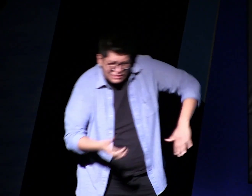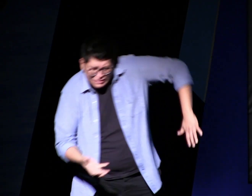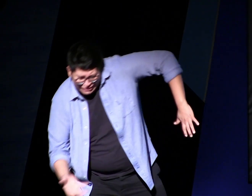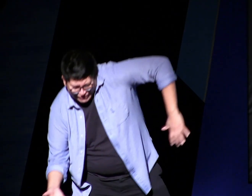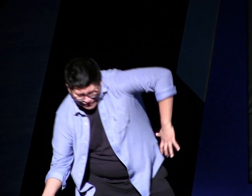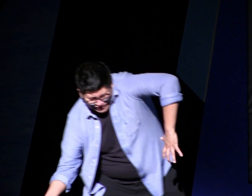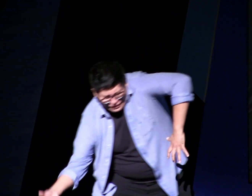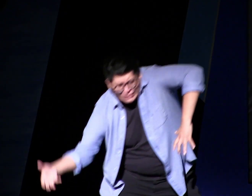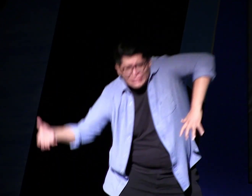and erected it